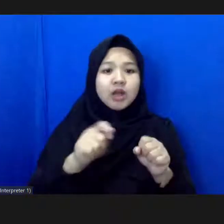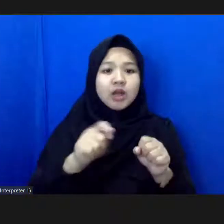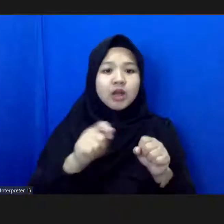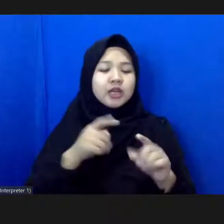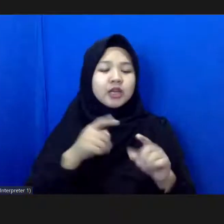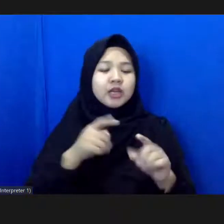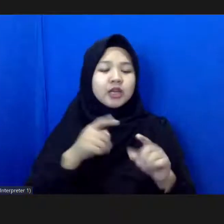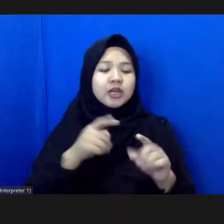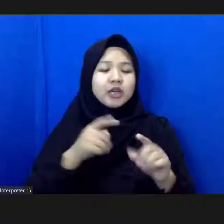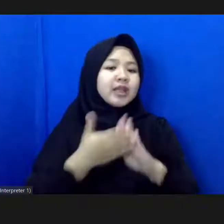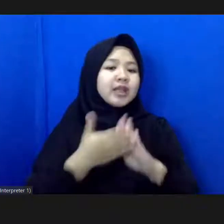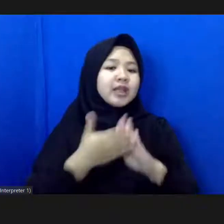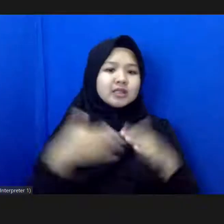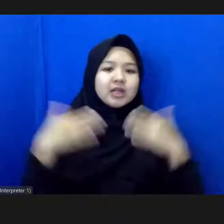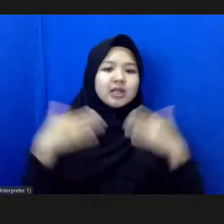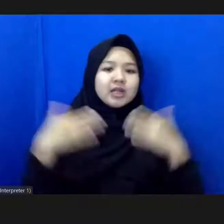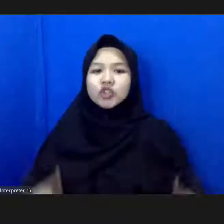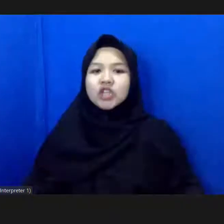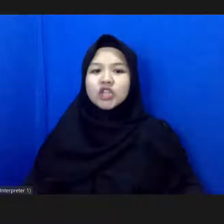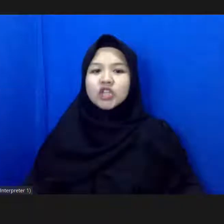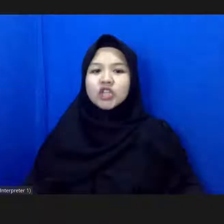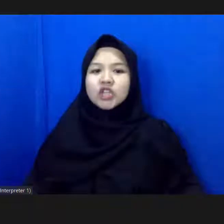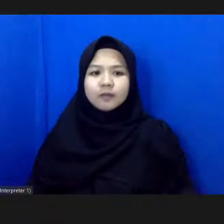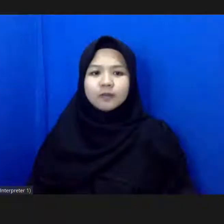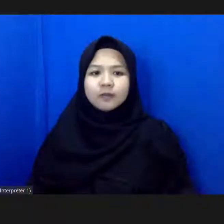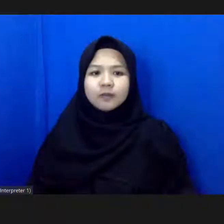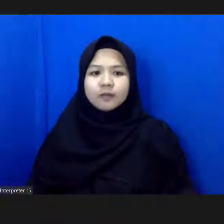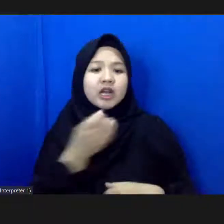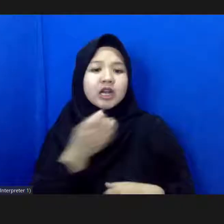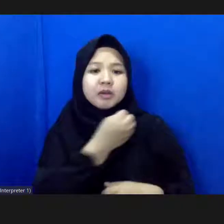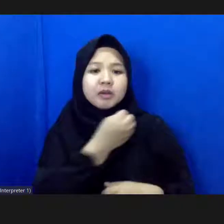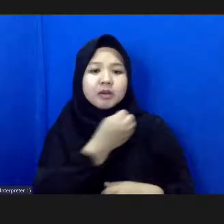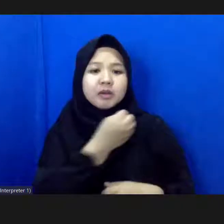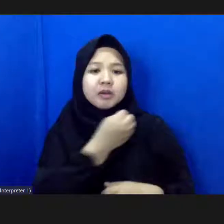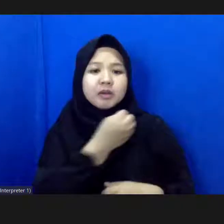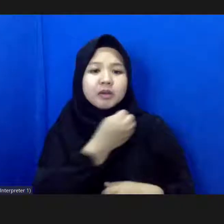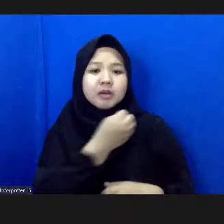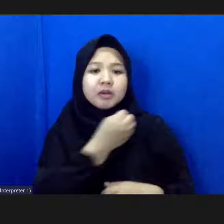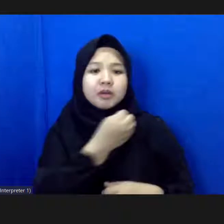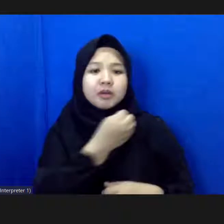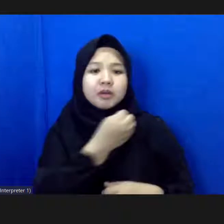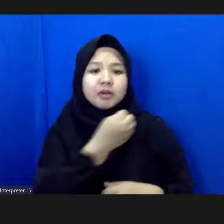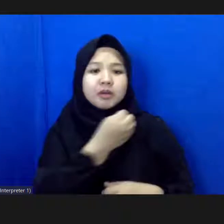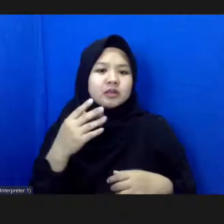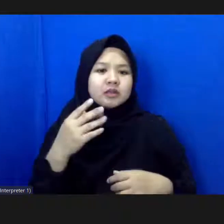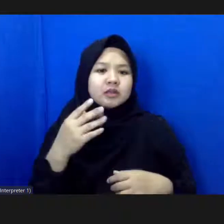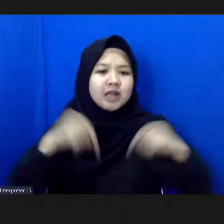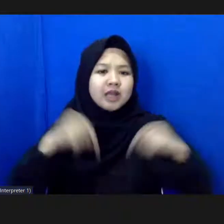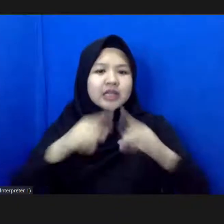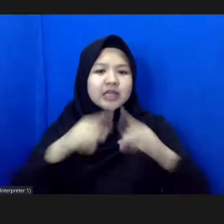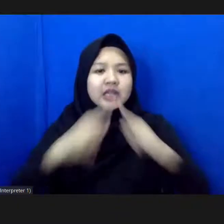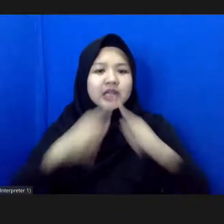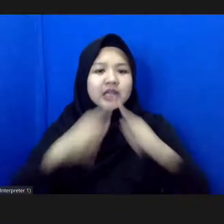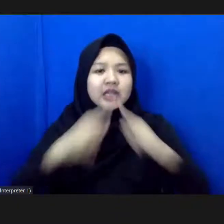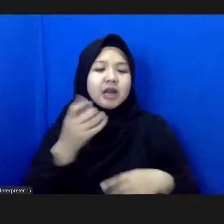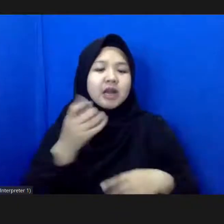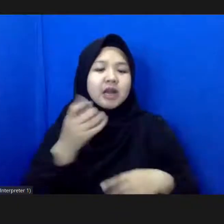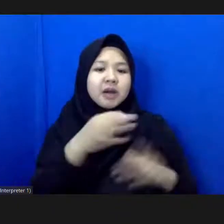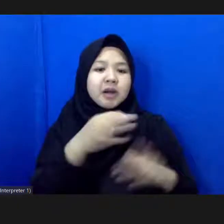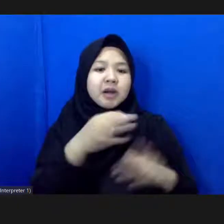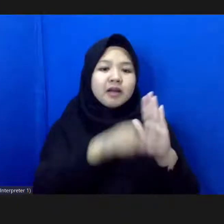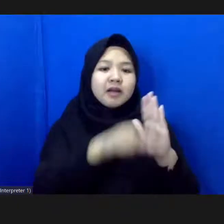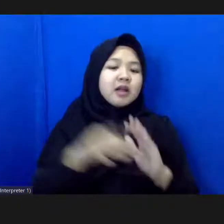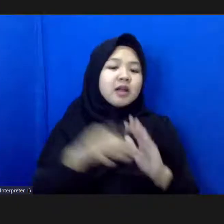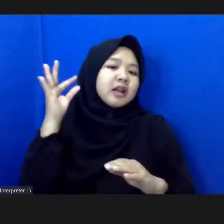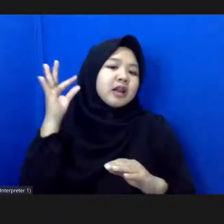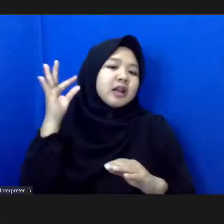community, there was a significant reduction in the humanitarian presence in the camps. And the number